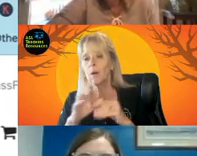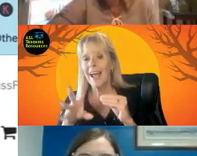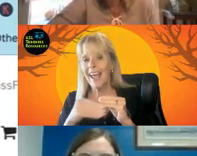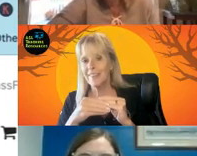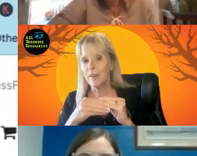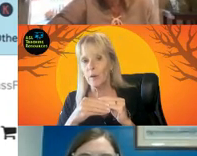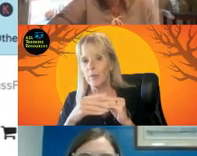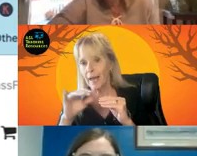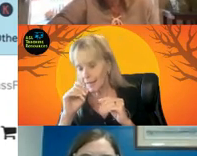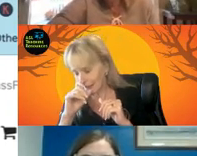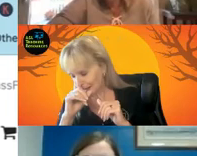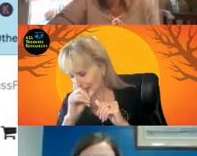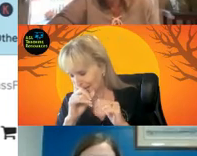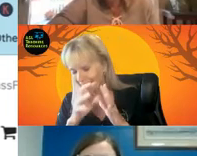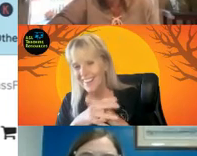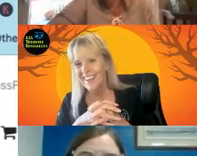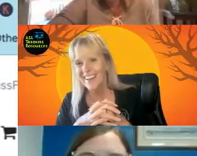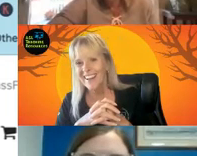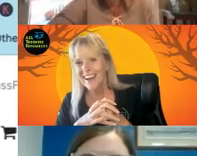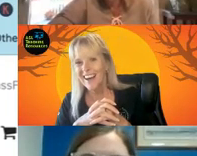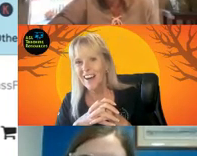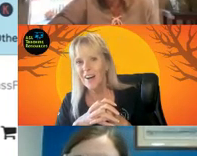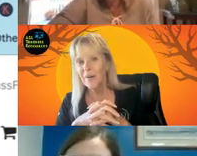I will add though that